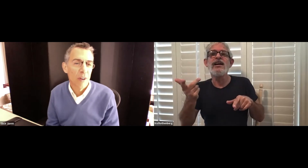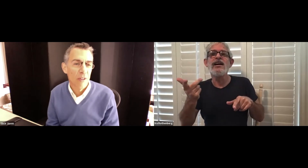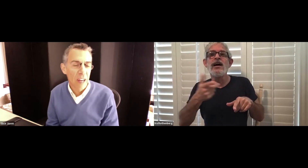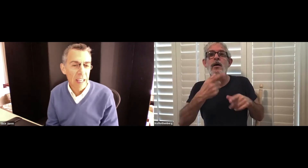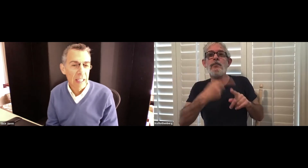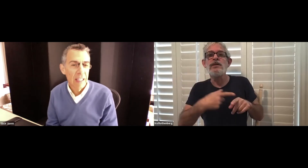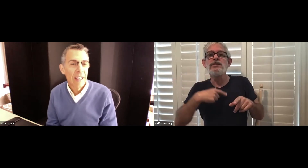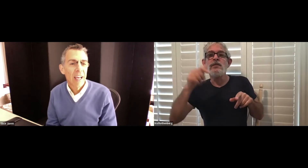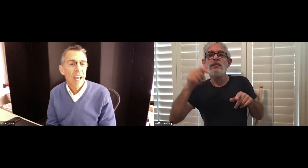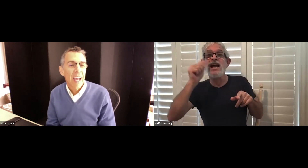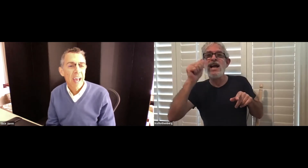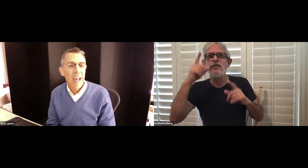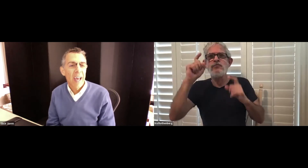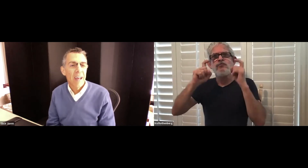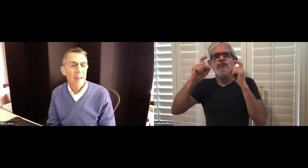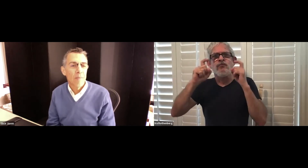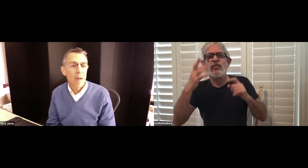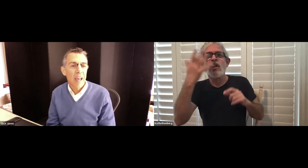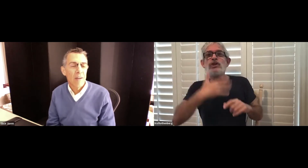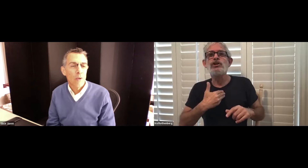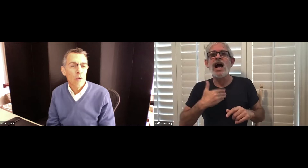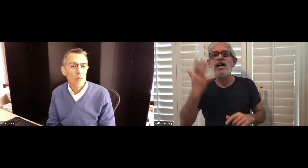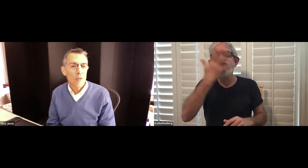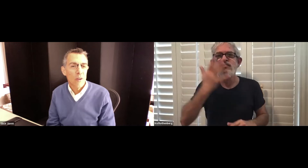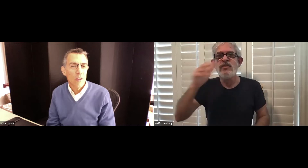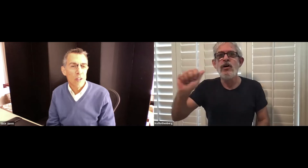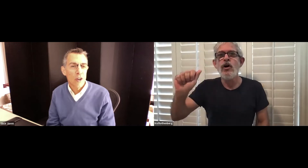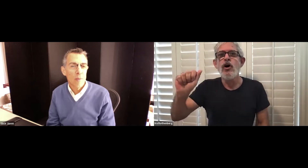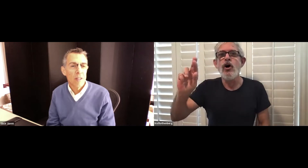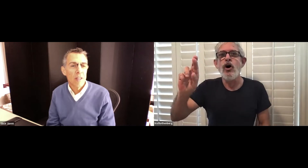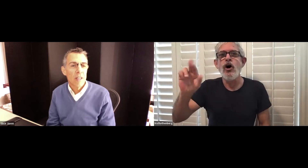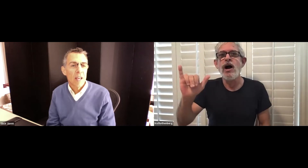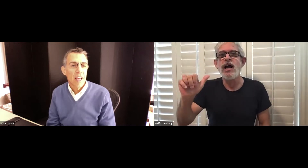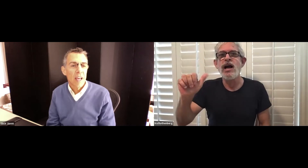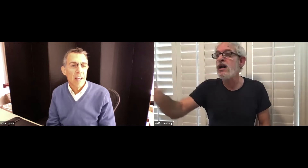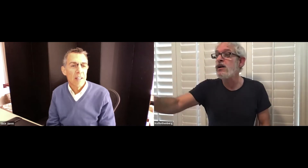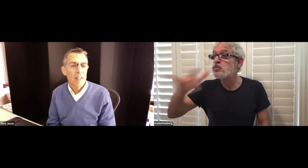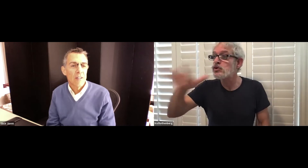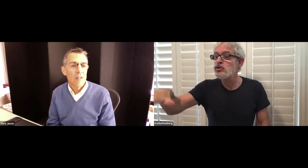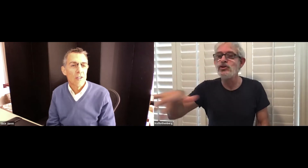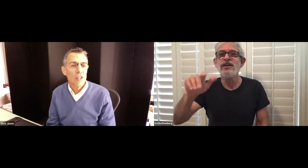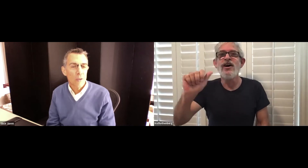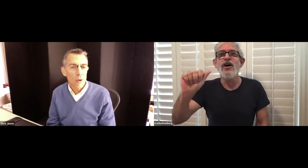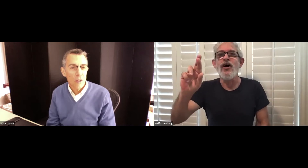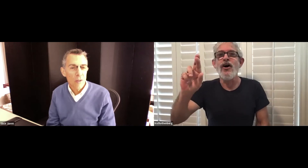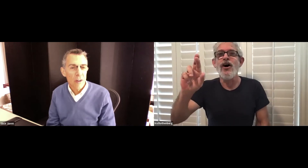funny. And my aunt, of course, was very, very determined. And she, of course, looked very